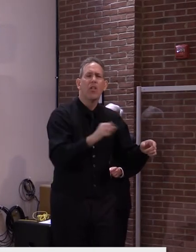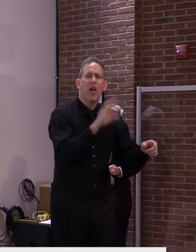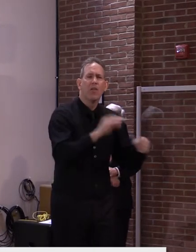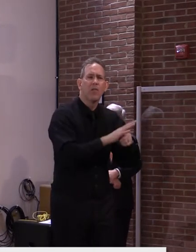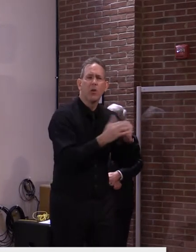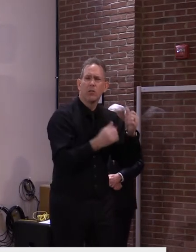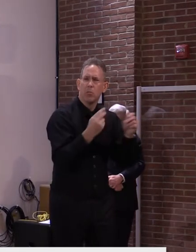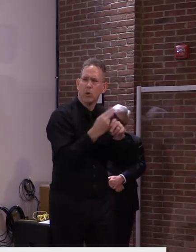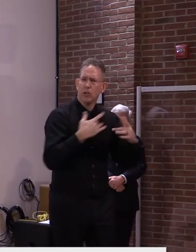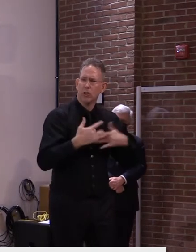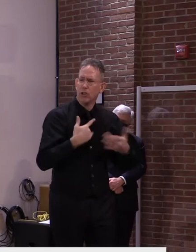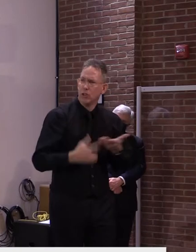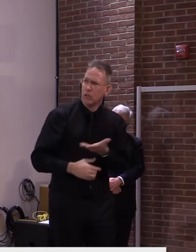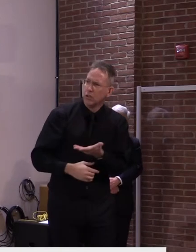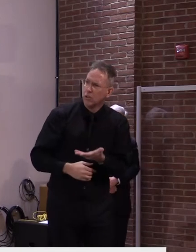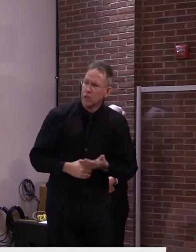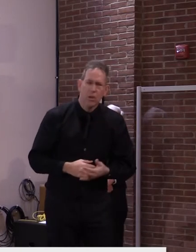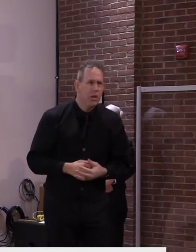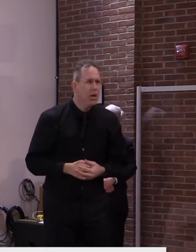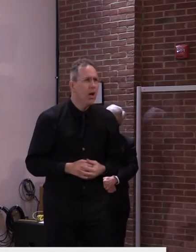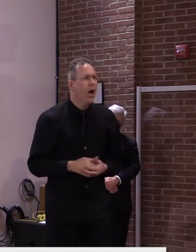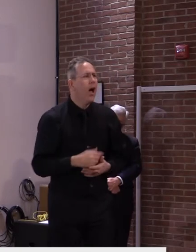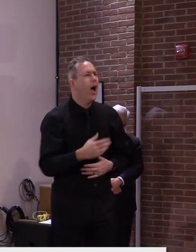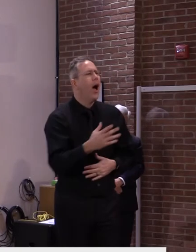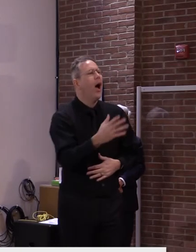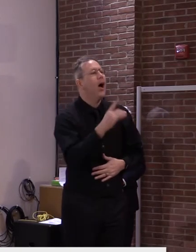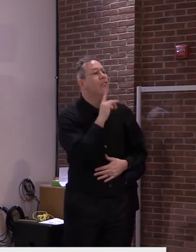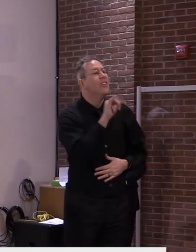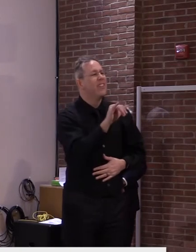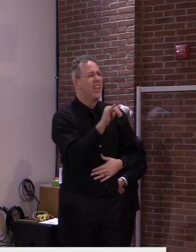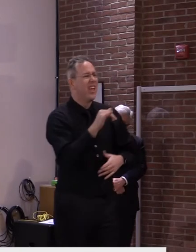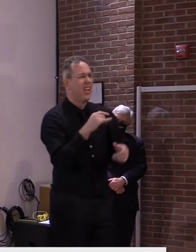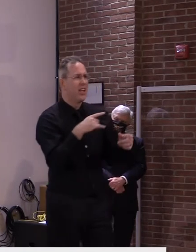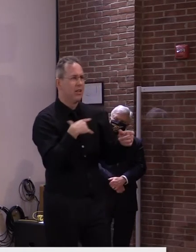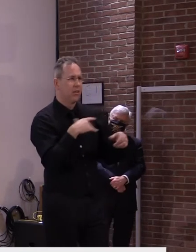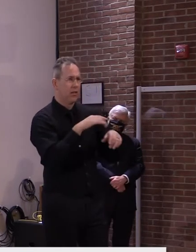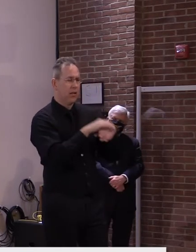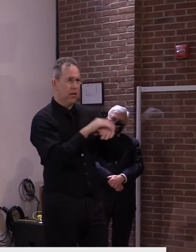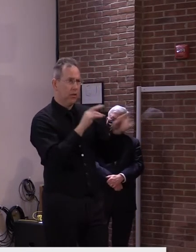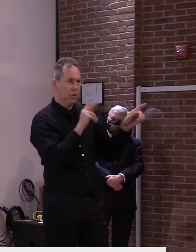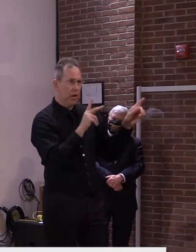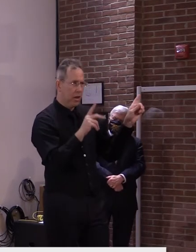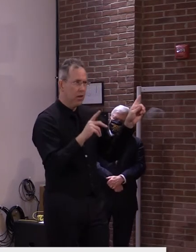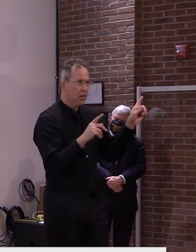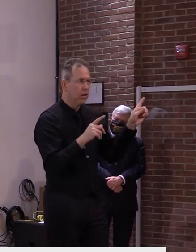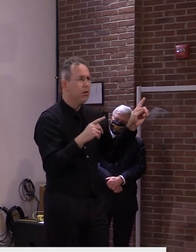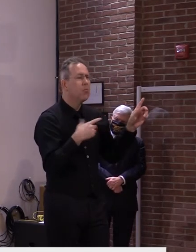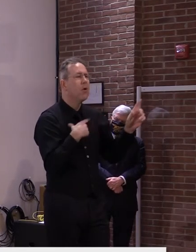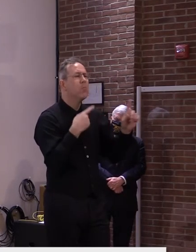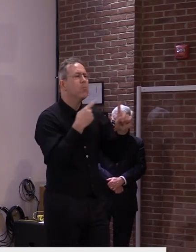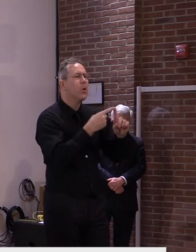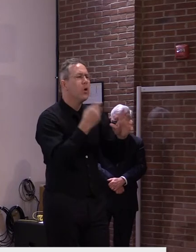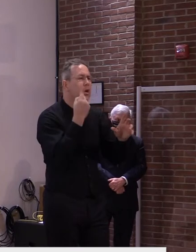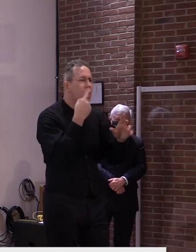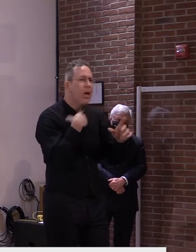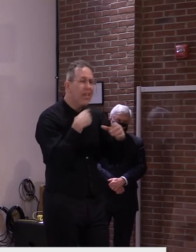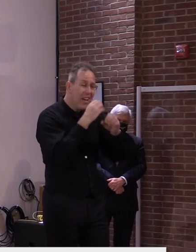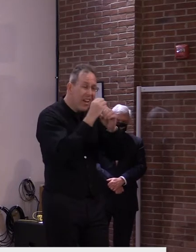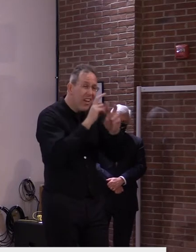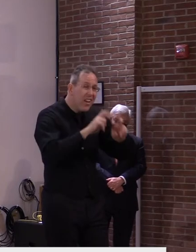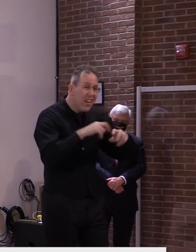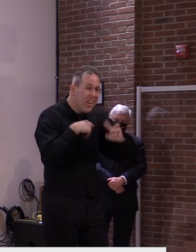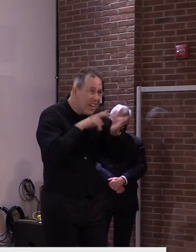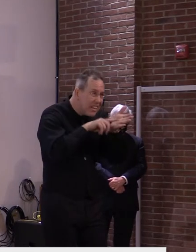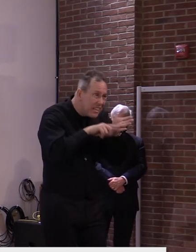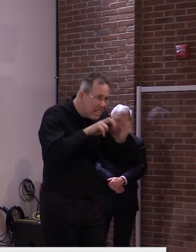or two of comments. But genome sequencing will find all of them. So that's